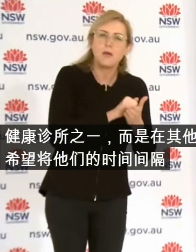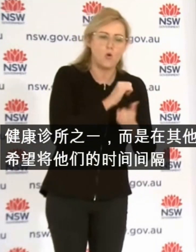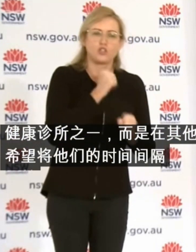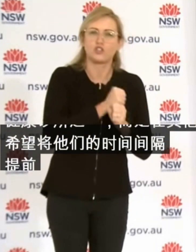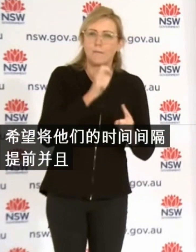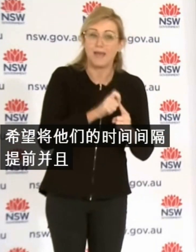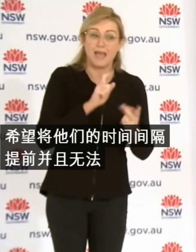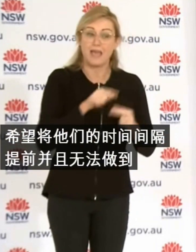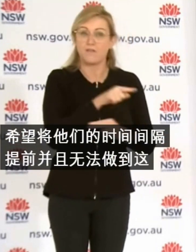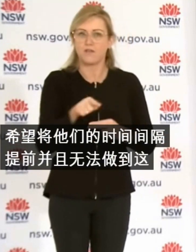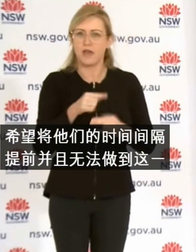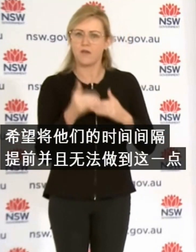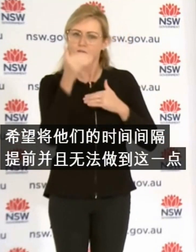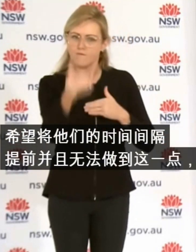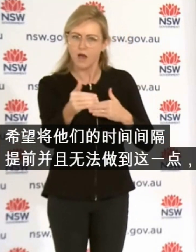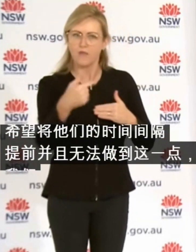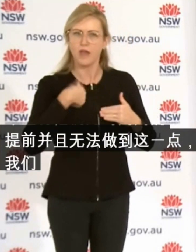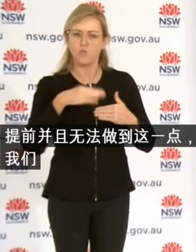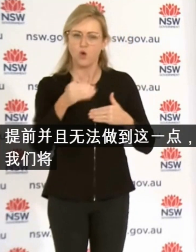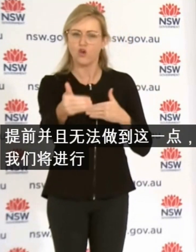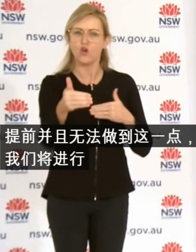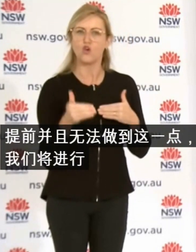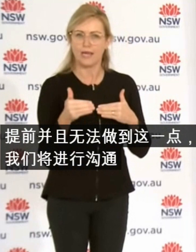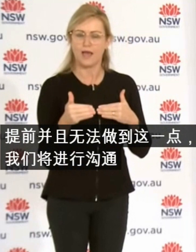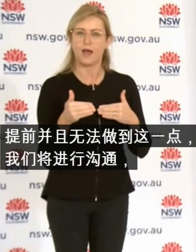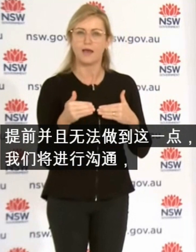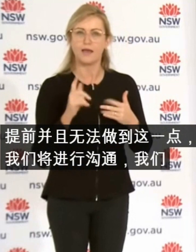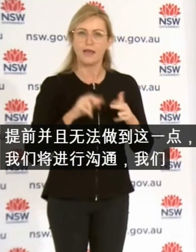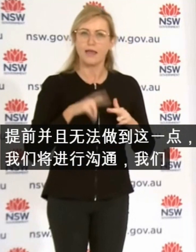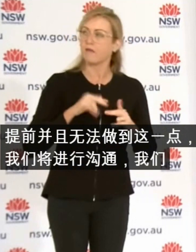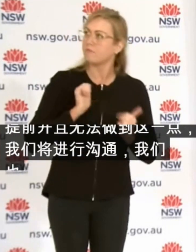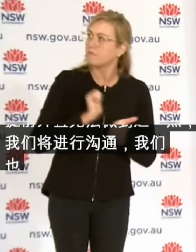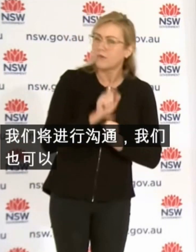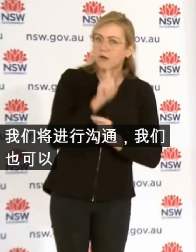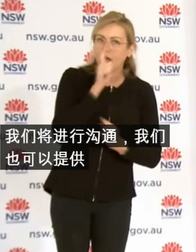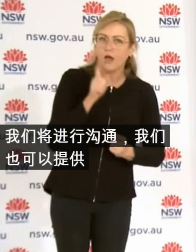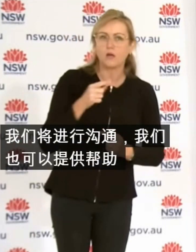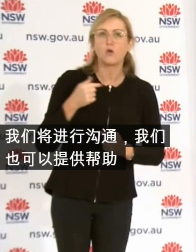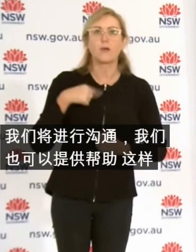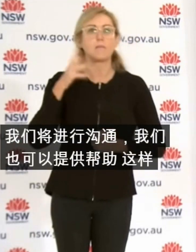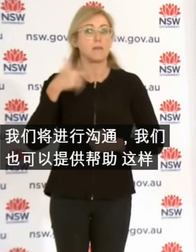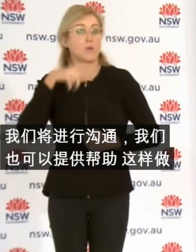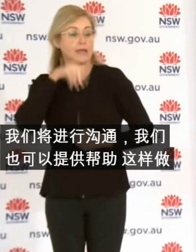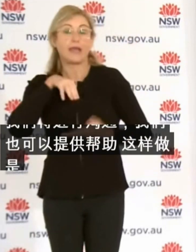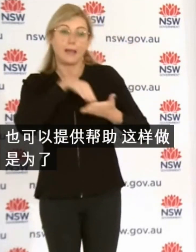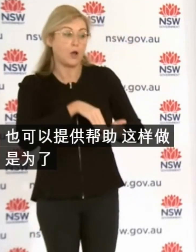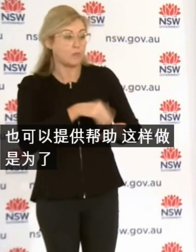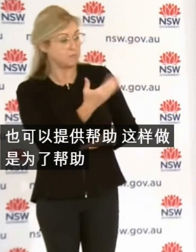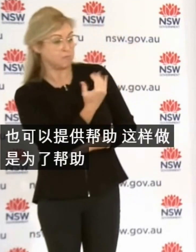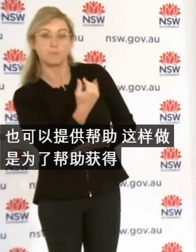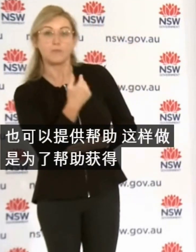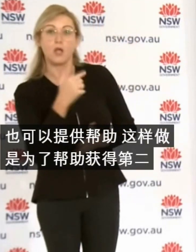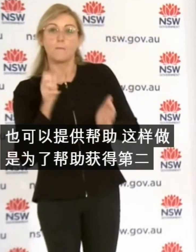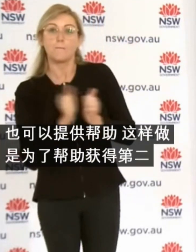time interval forward and haven't been able to do that, we will be communicating that we may also be able to assist with doing that, to